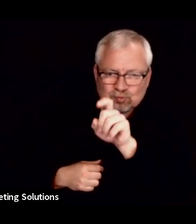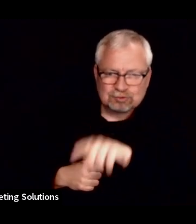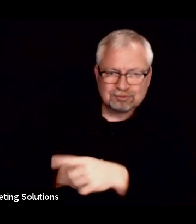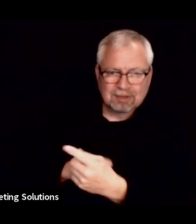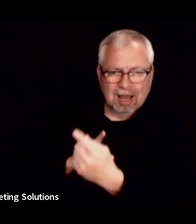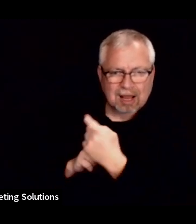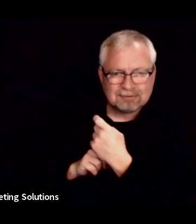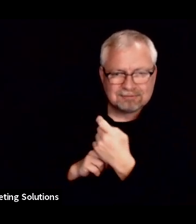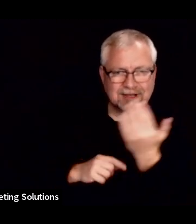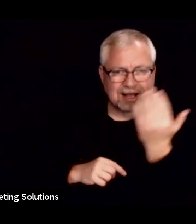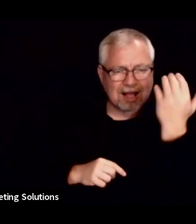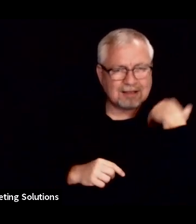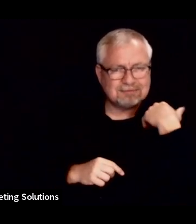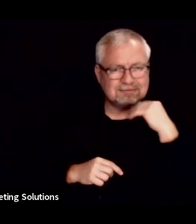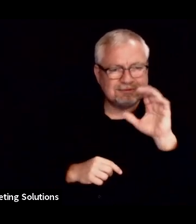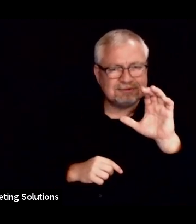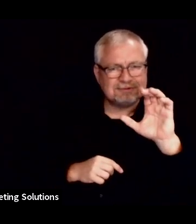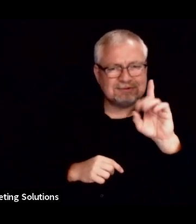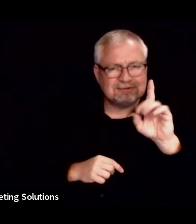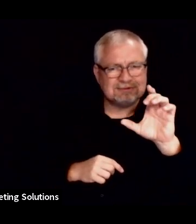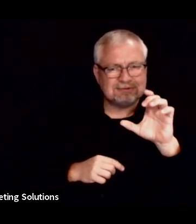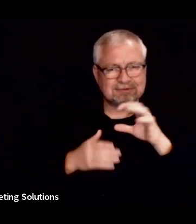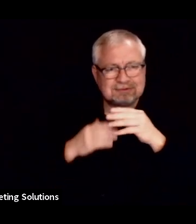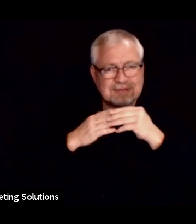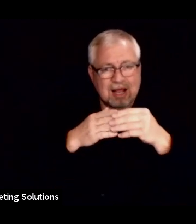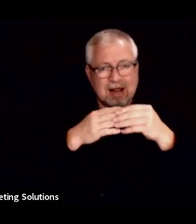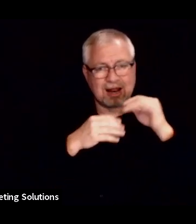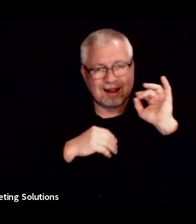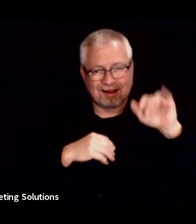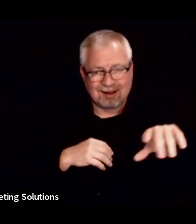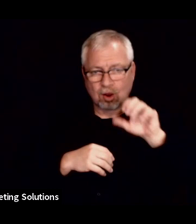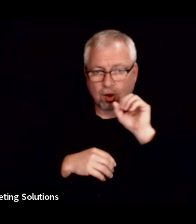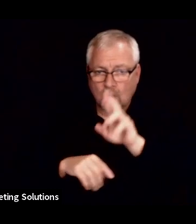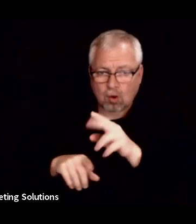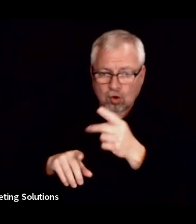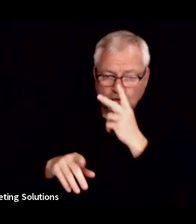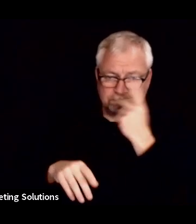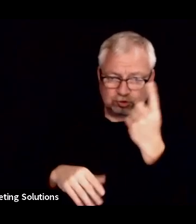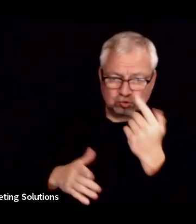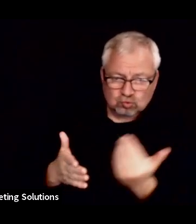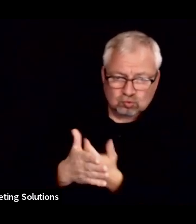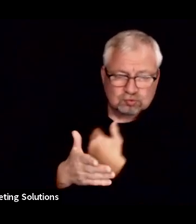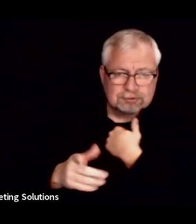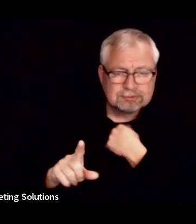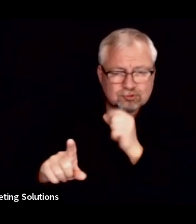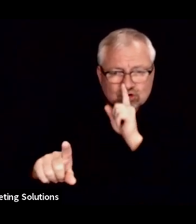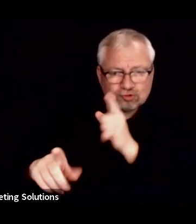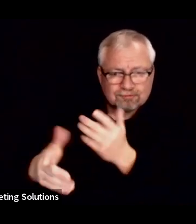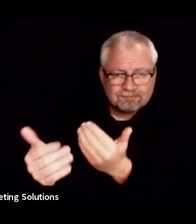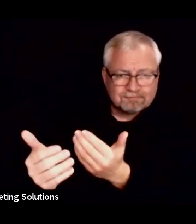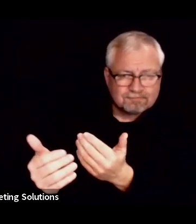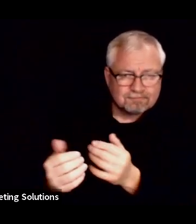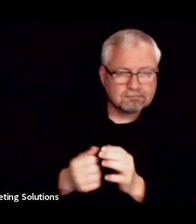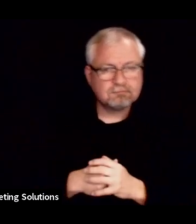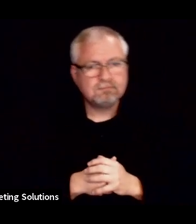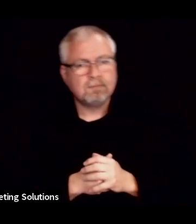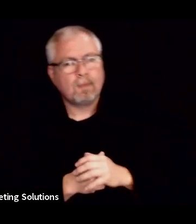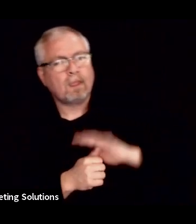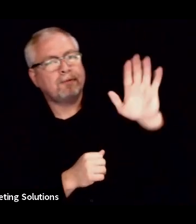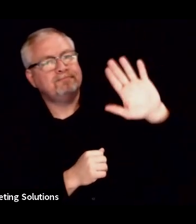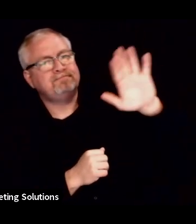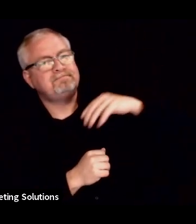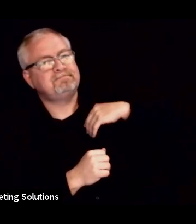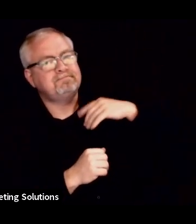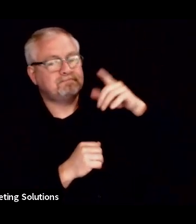or have you seen something new come out? It appears as though they've updated their interim guidance for communities of faith.